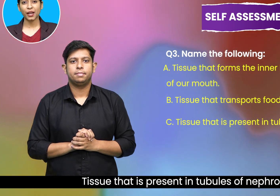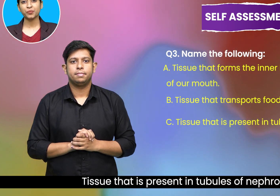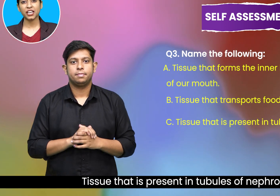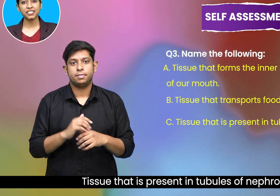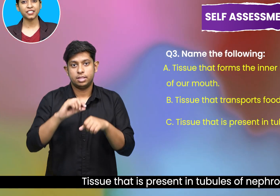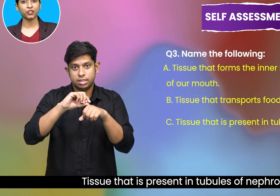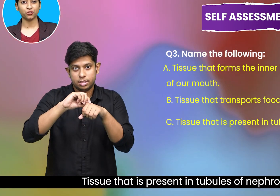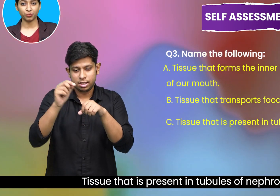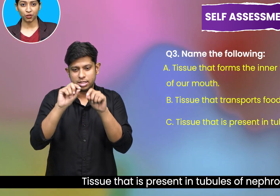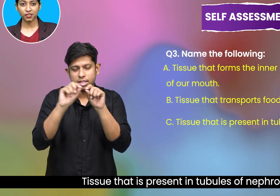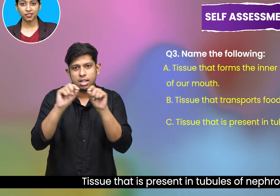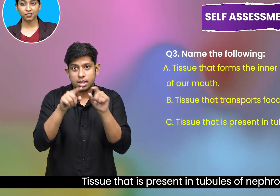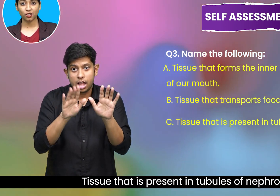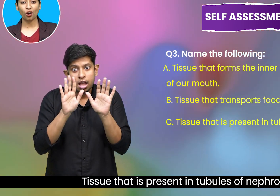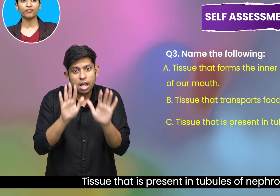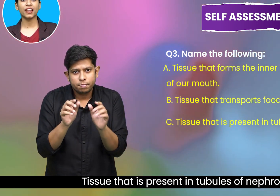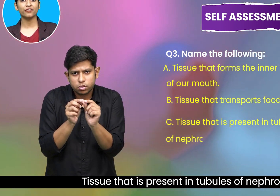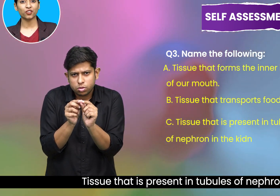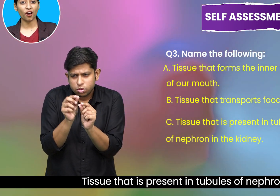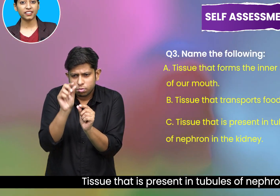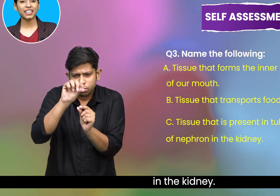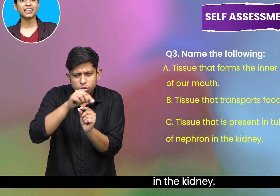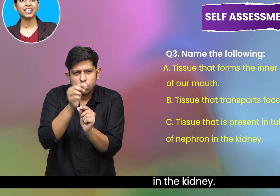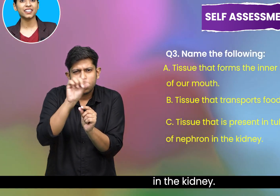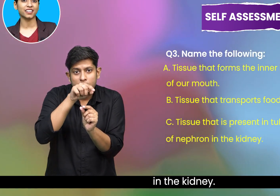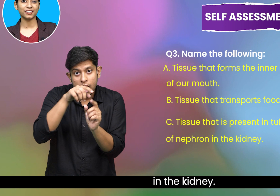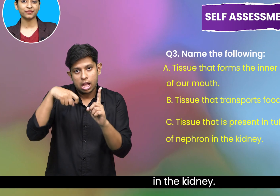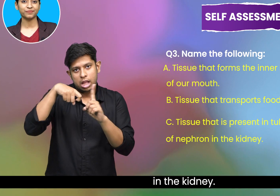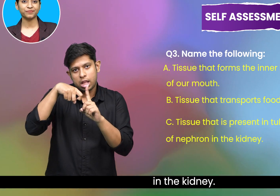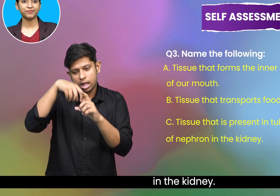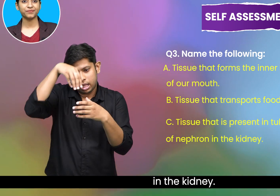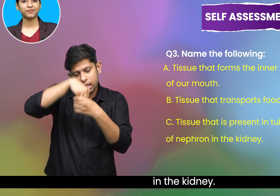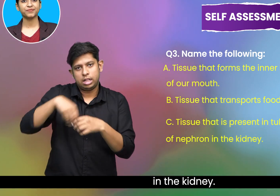Tissue that present in tubules of nephron in kidney.